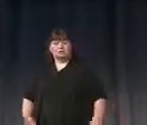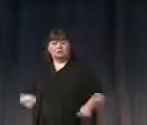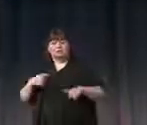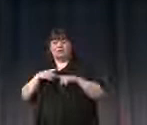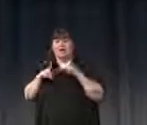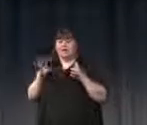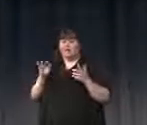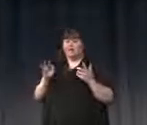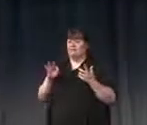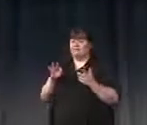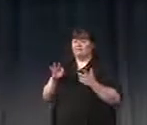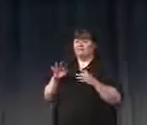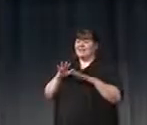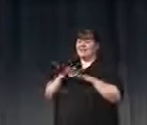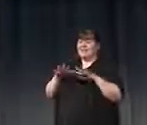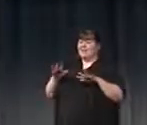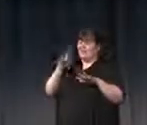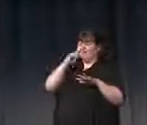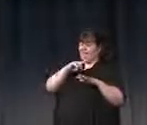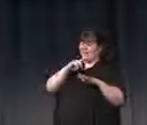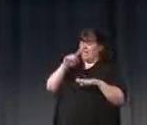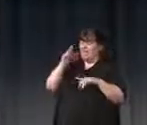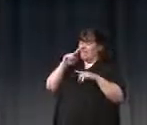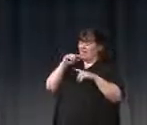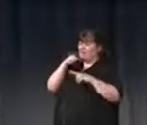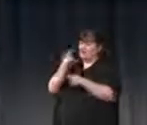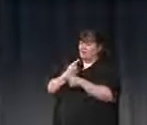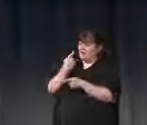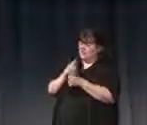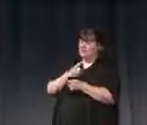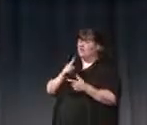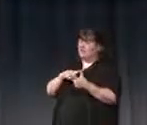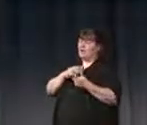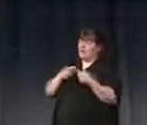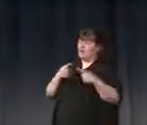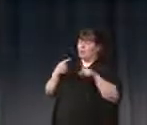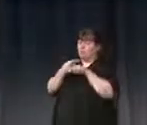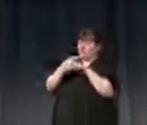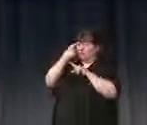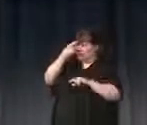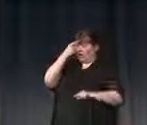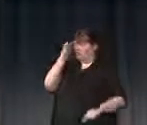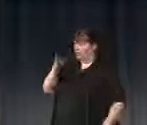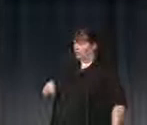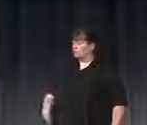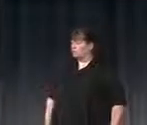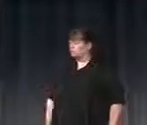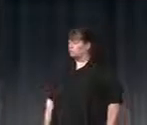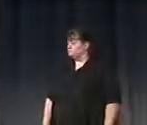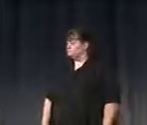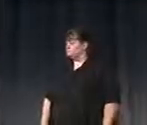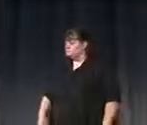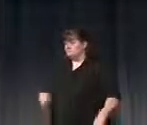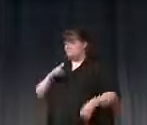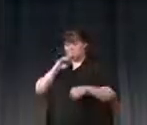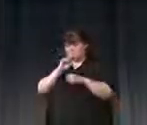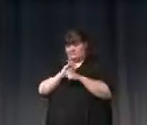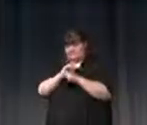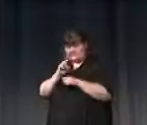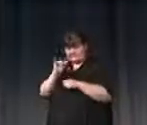if the reverberation is artificial and deviates from the properties of real-world reverb. And indeed, that's what we